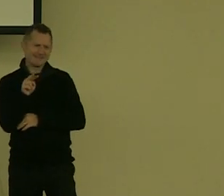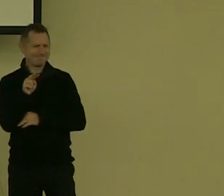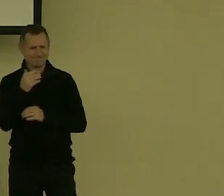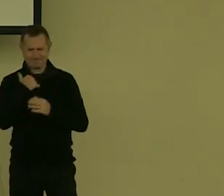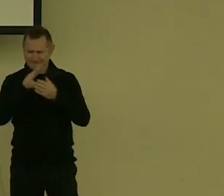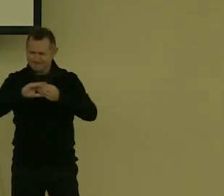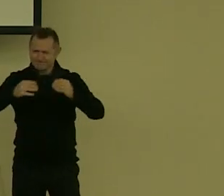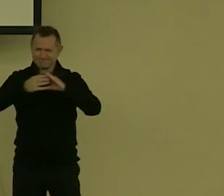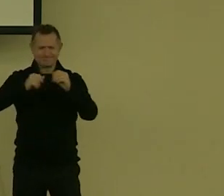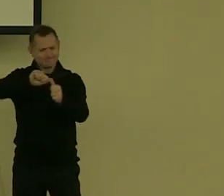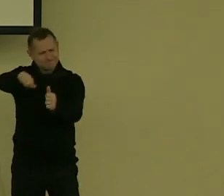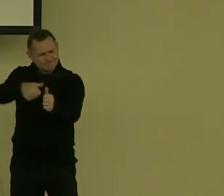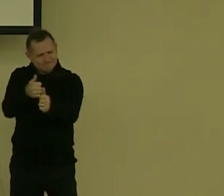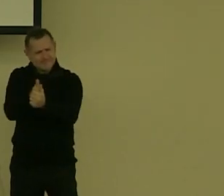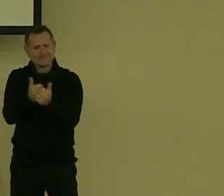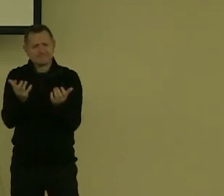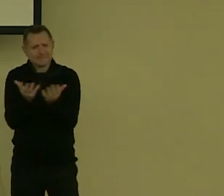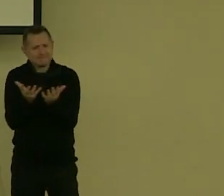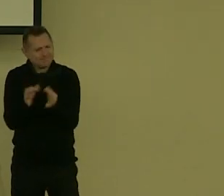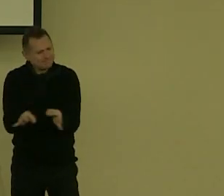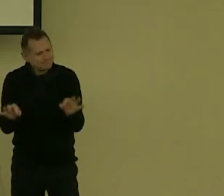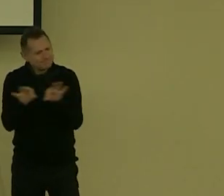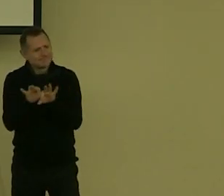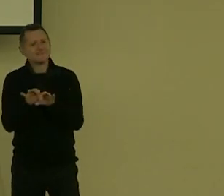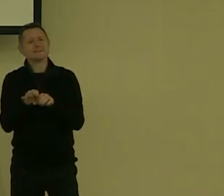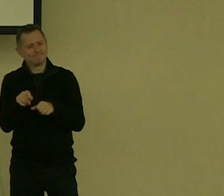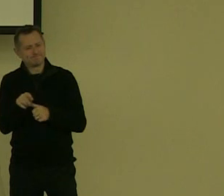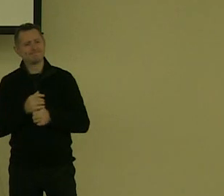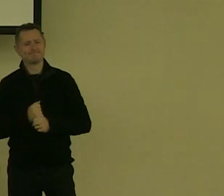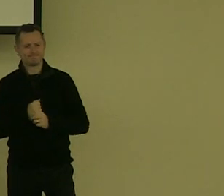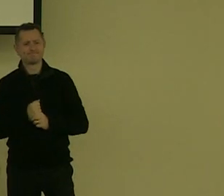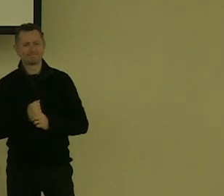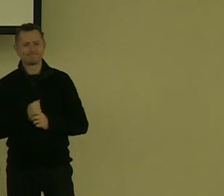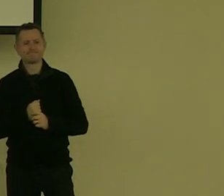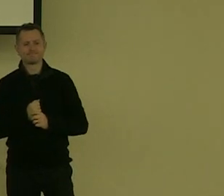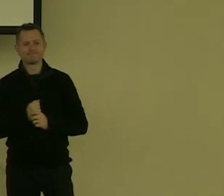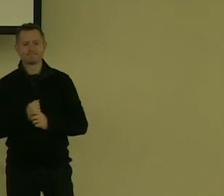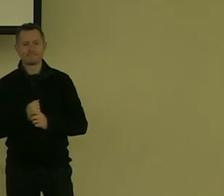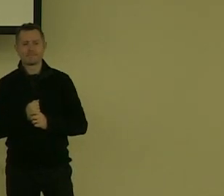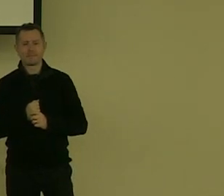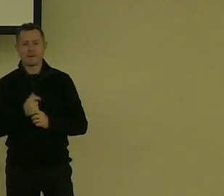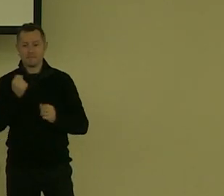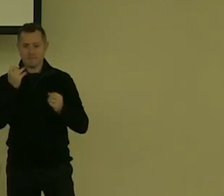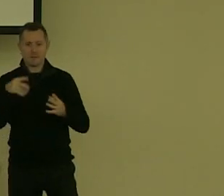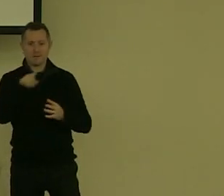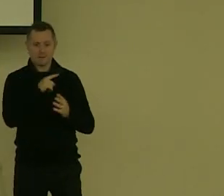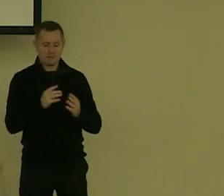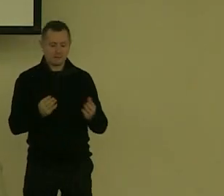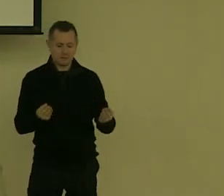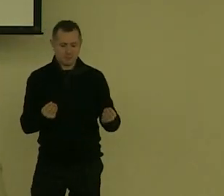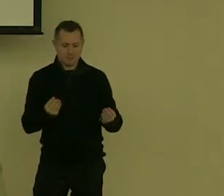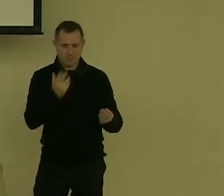that comics is always making people uncomfortable that way. Could comic studies do itself a disservice, then,